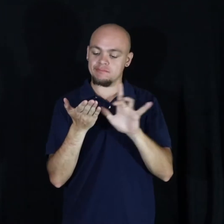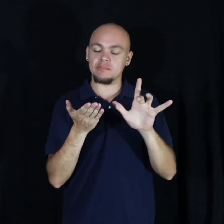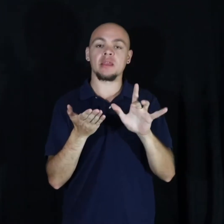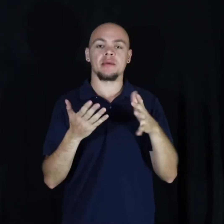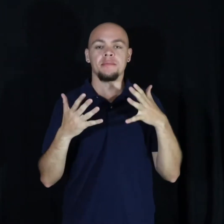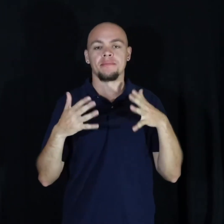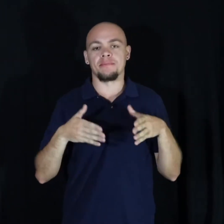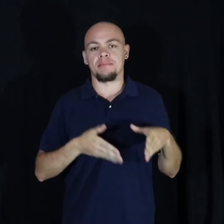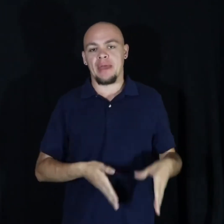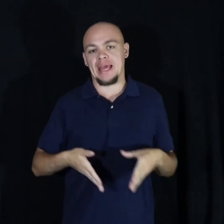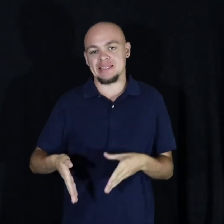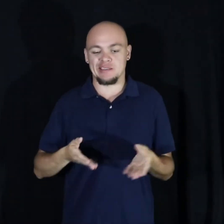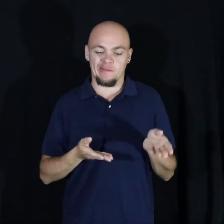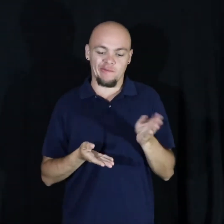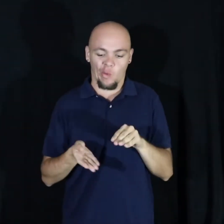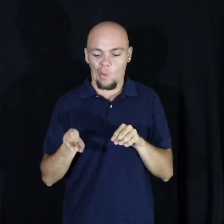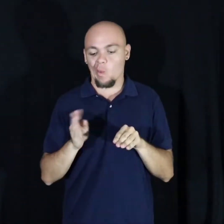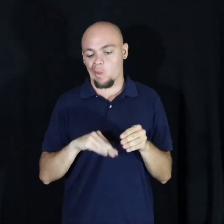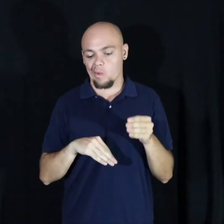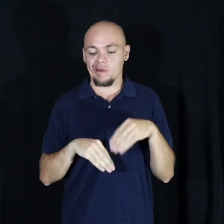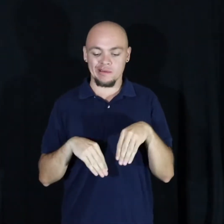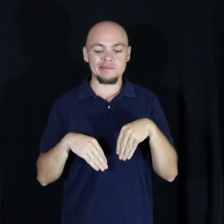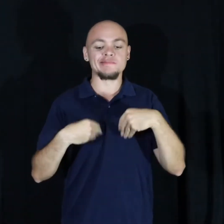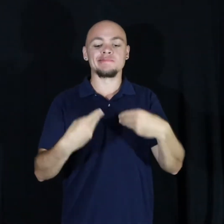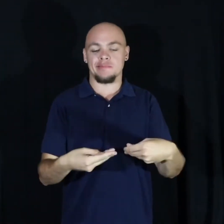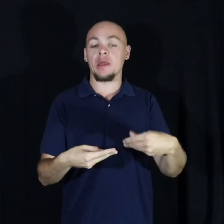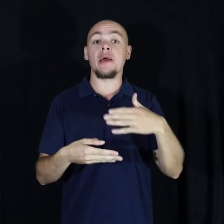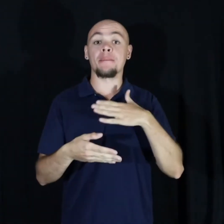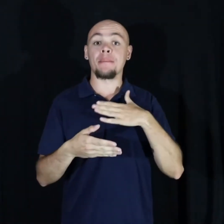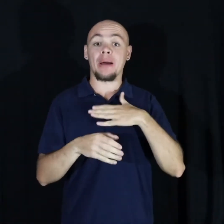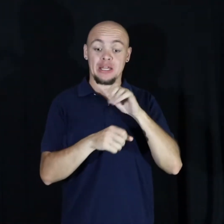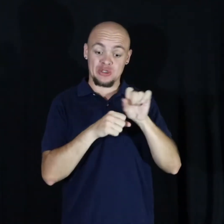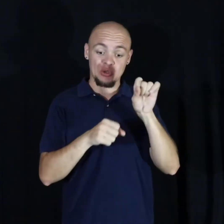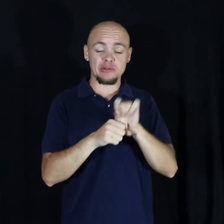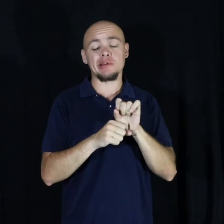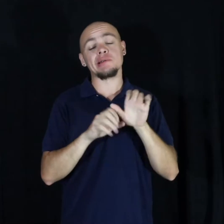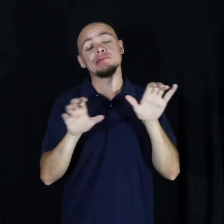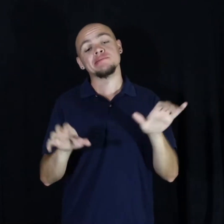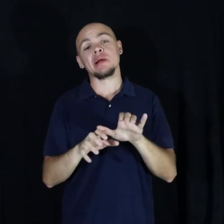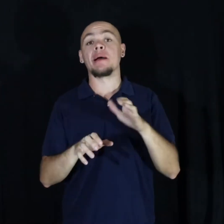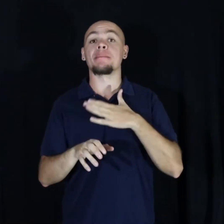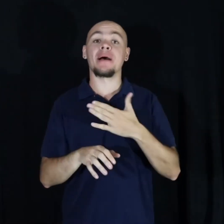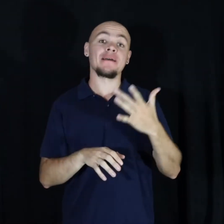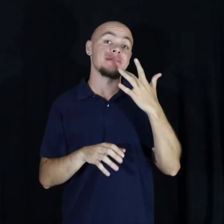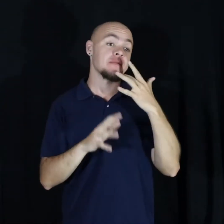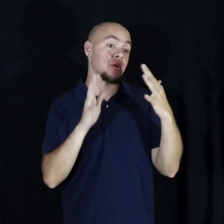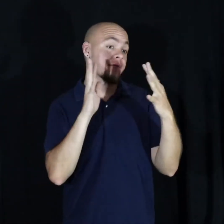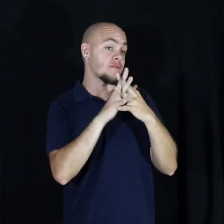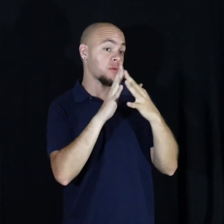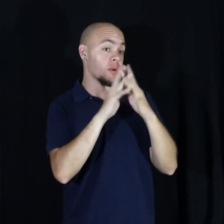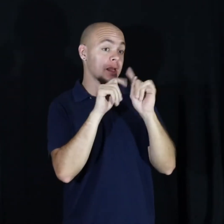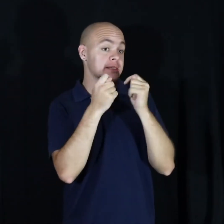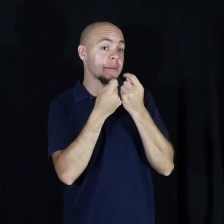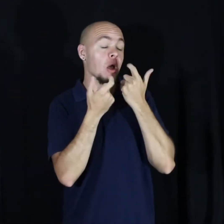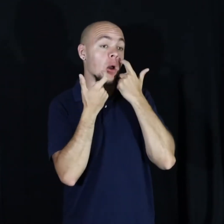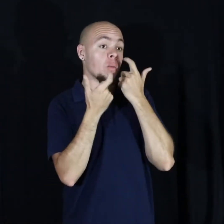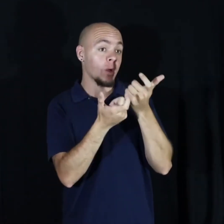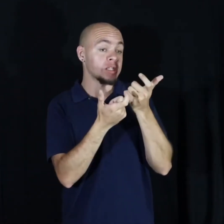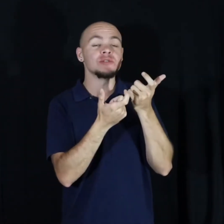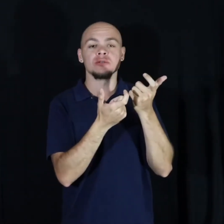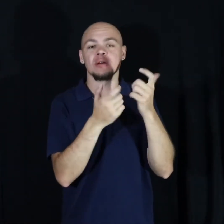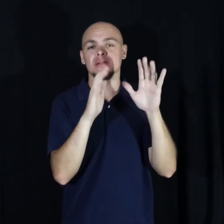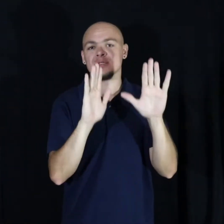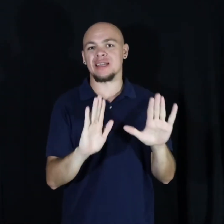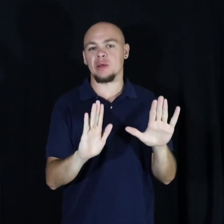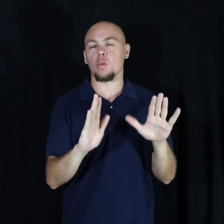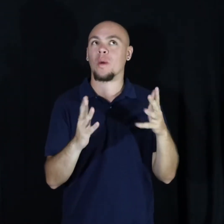pants. A time where I can have fun doing my chores. A time where I can watch my favorite football team play on Sundays. Well, could